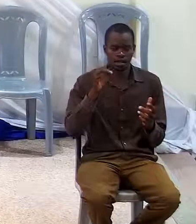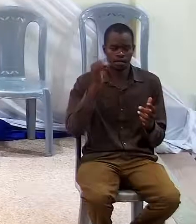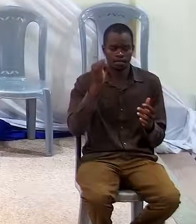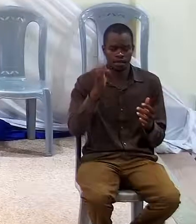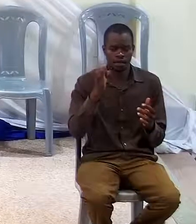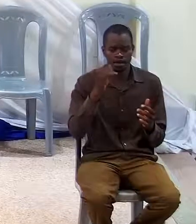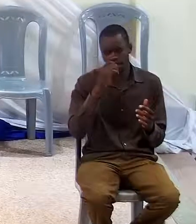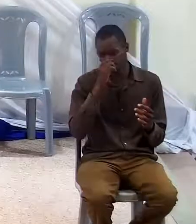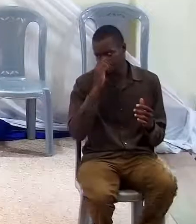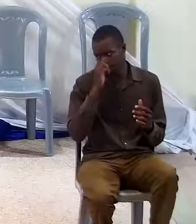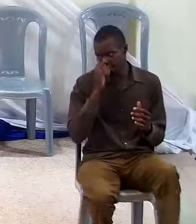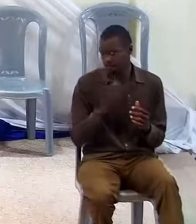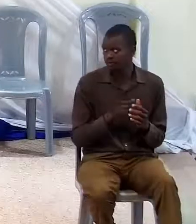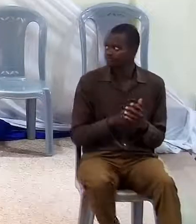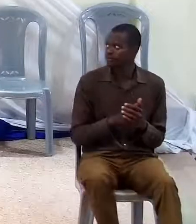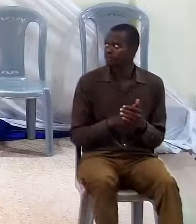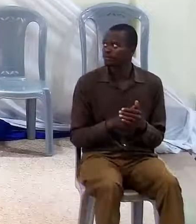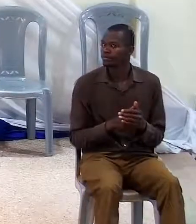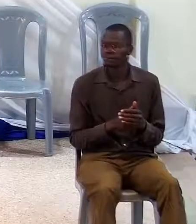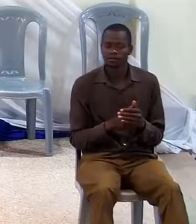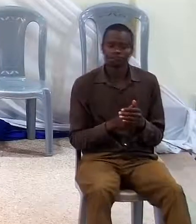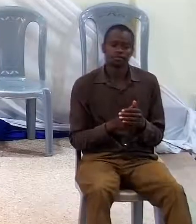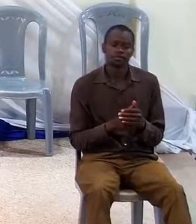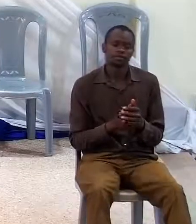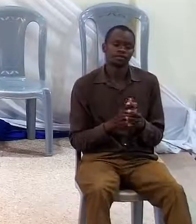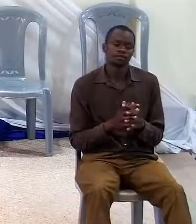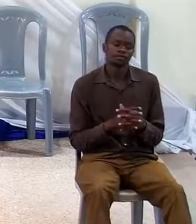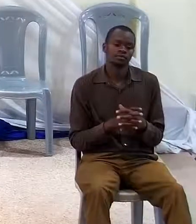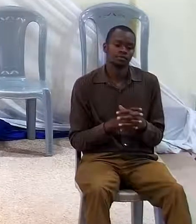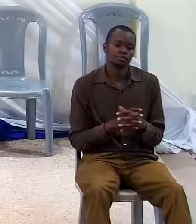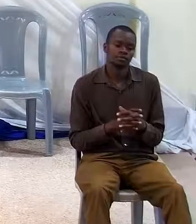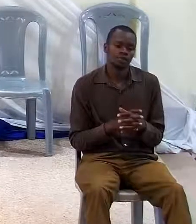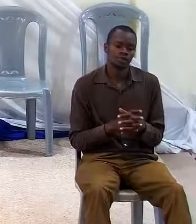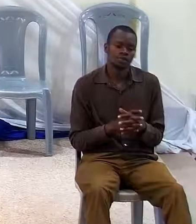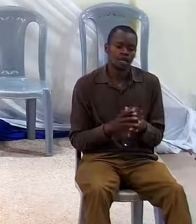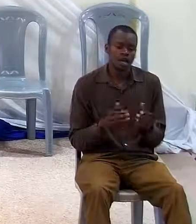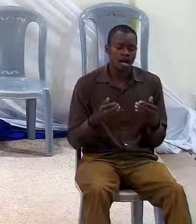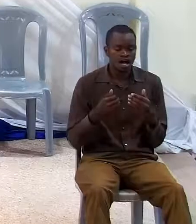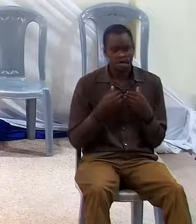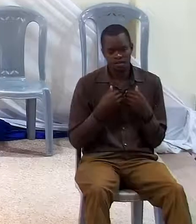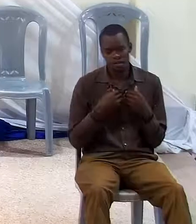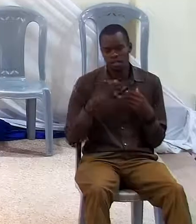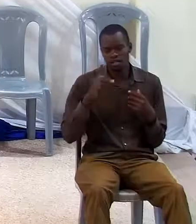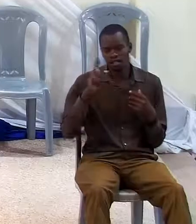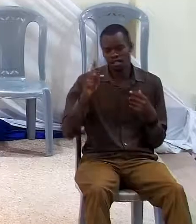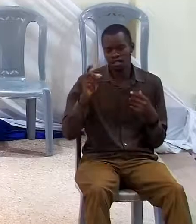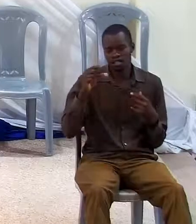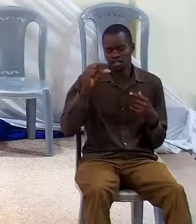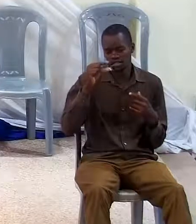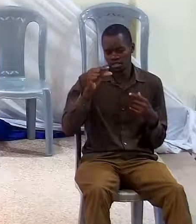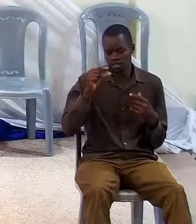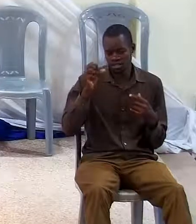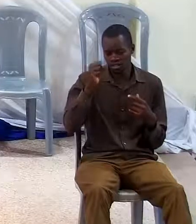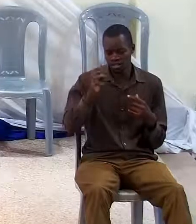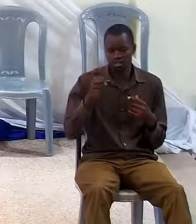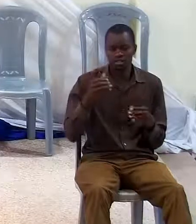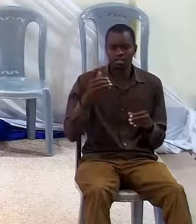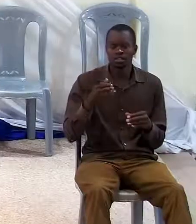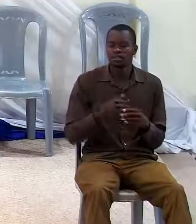by having your weight in kilograms divided by your height in meters